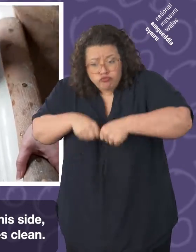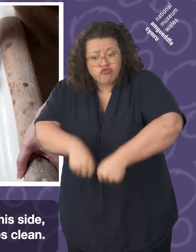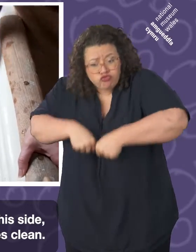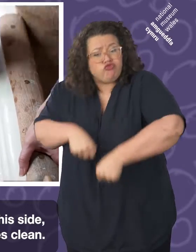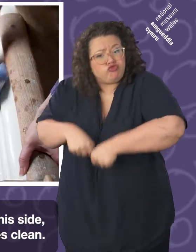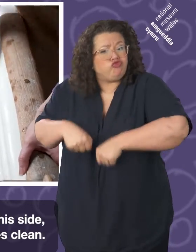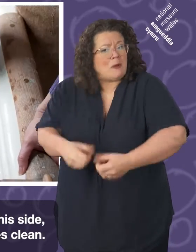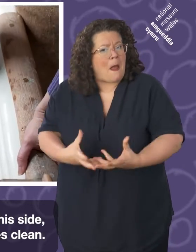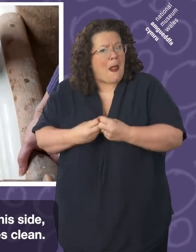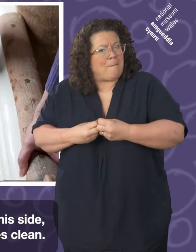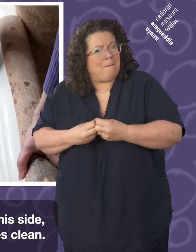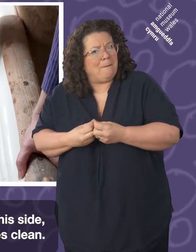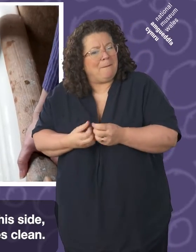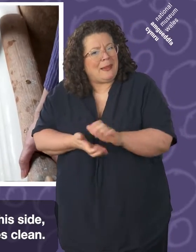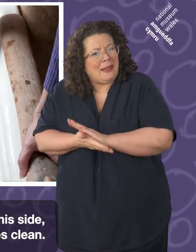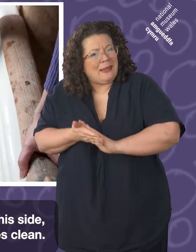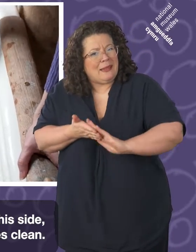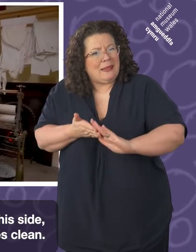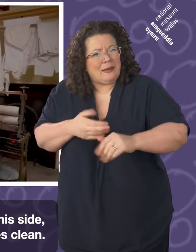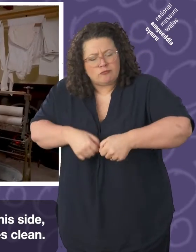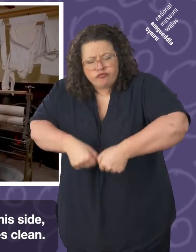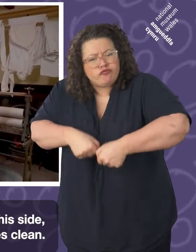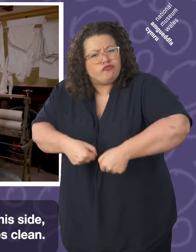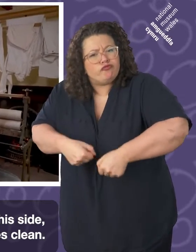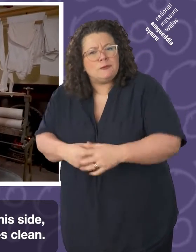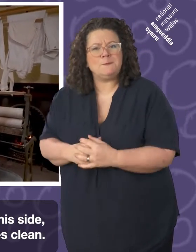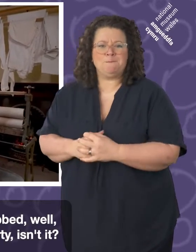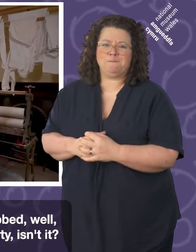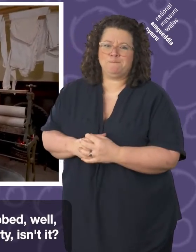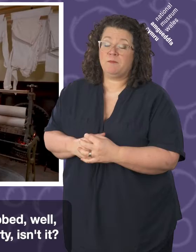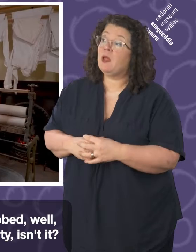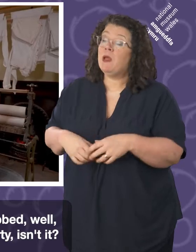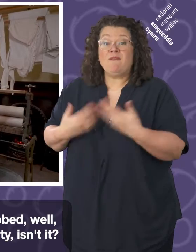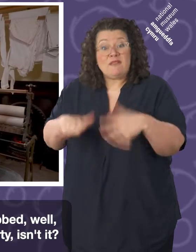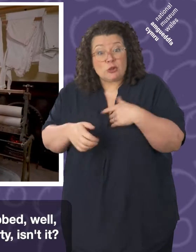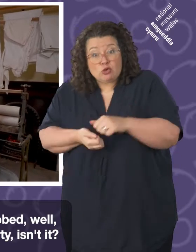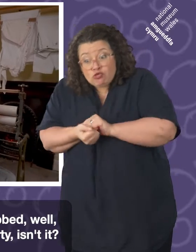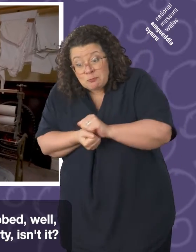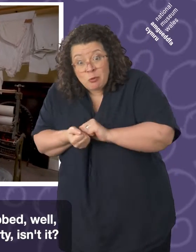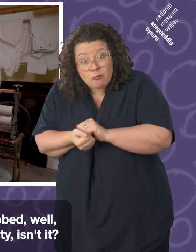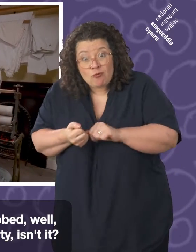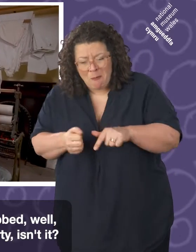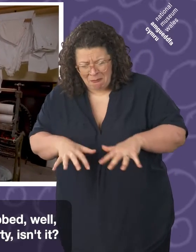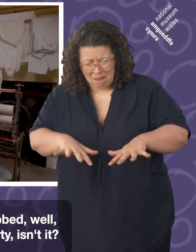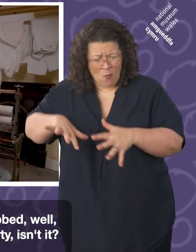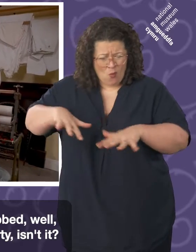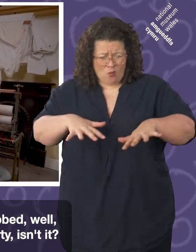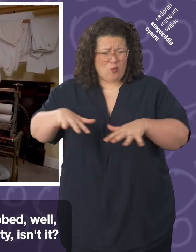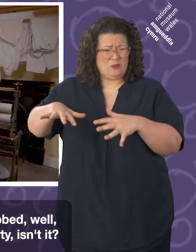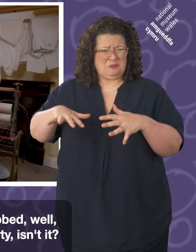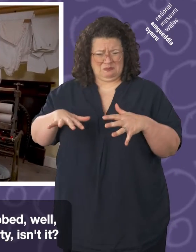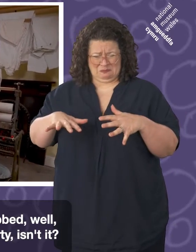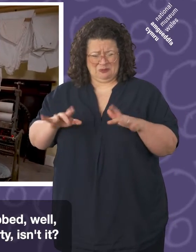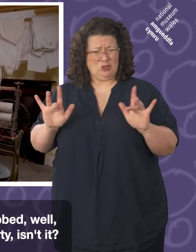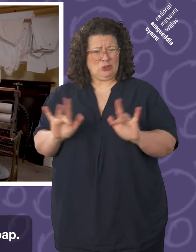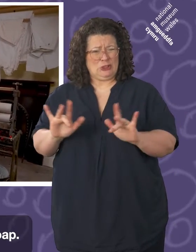against this side I scrub the cloths clean. And after I've scrubbed, well, the water is